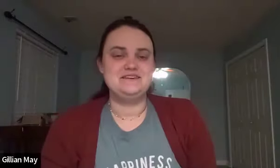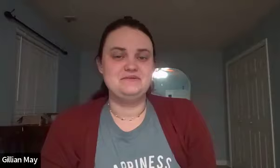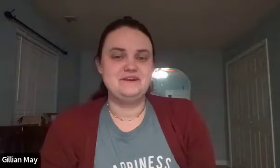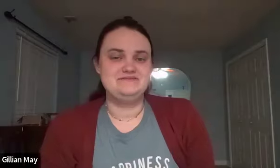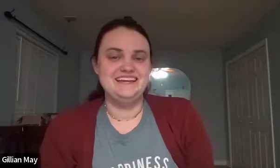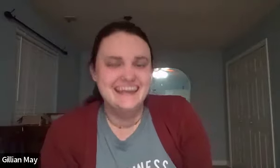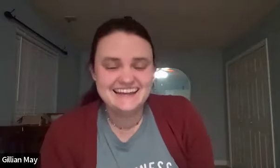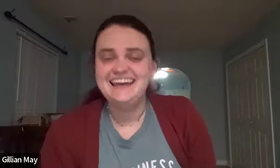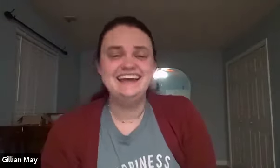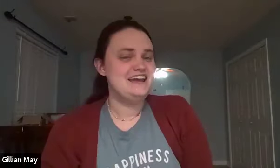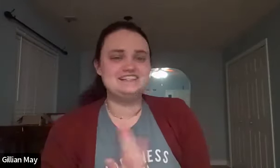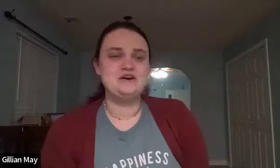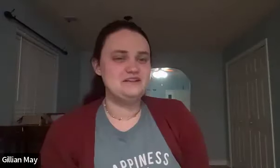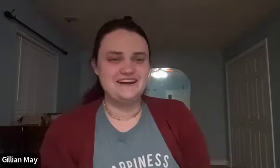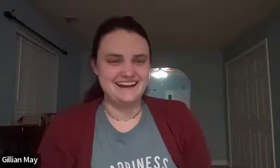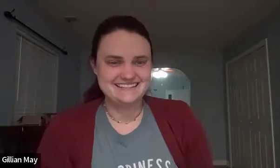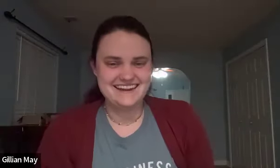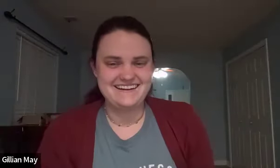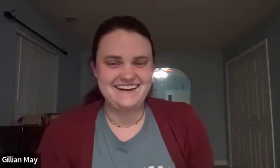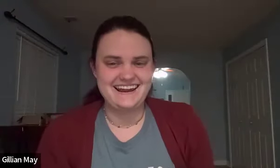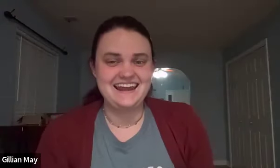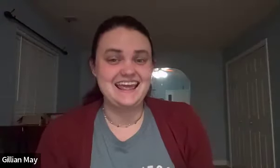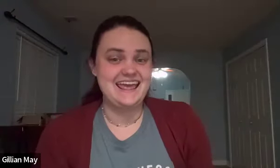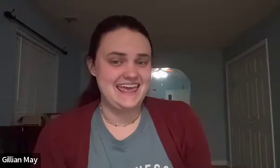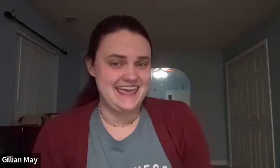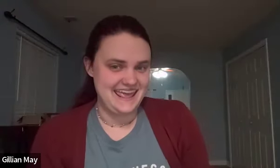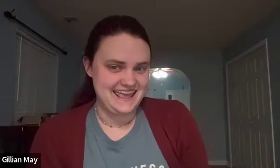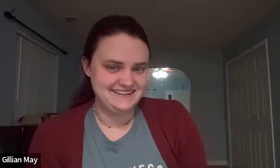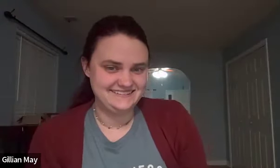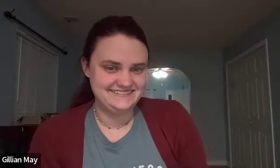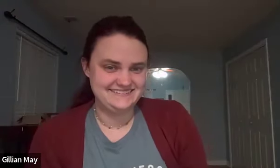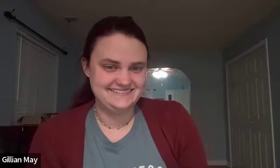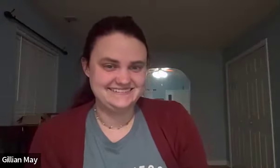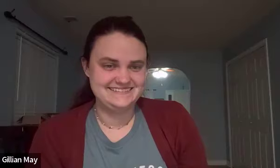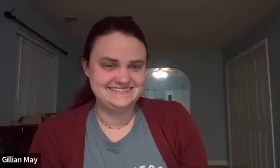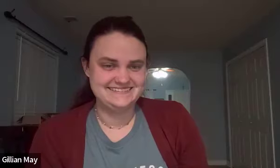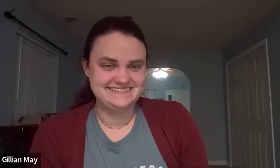So it's totally fine, guys. All right. A.